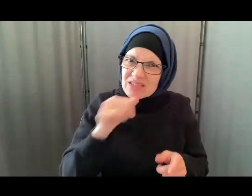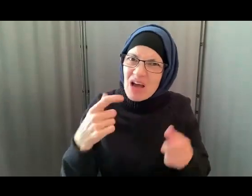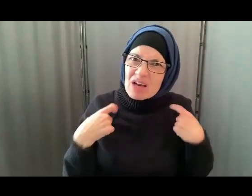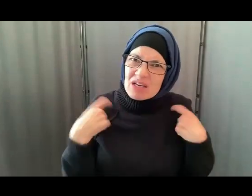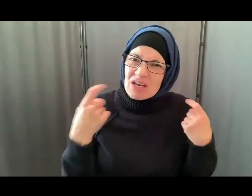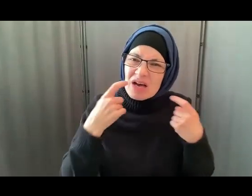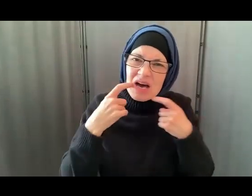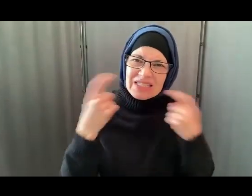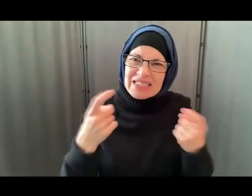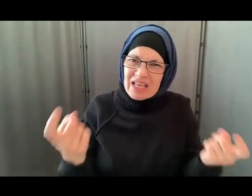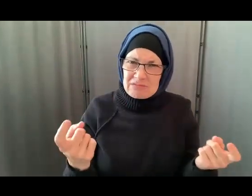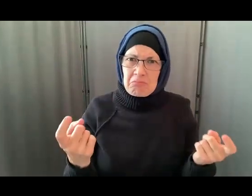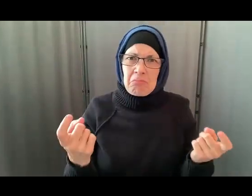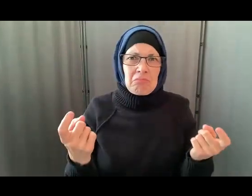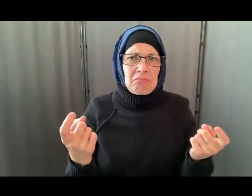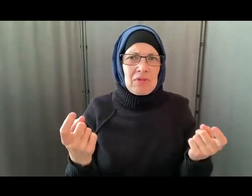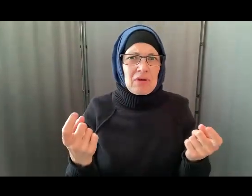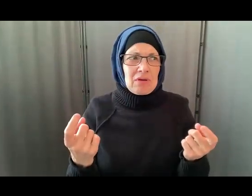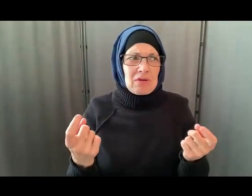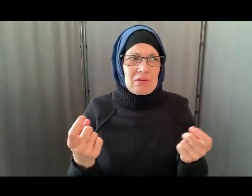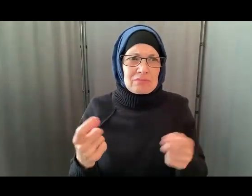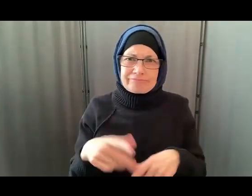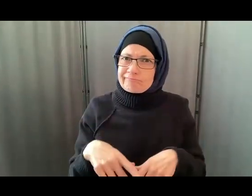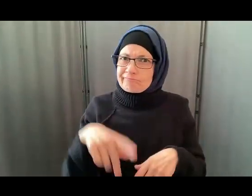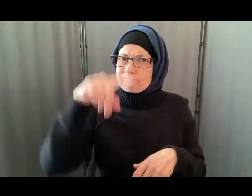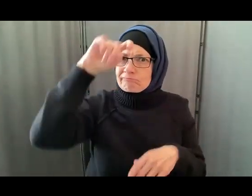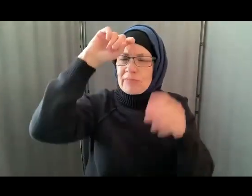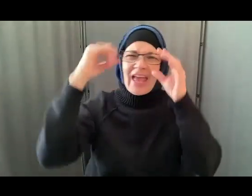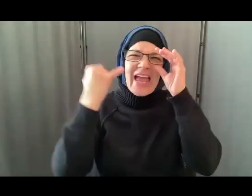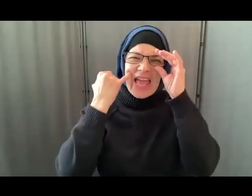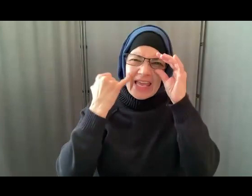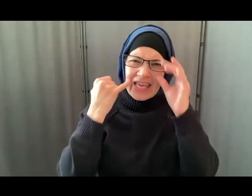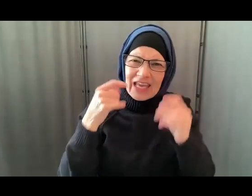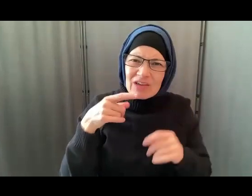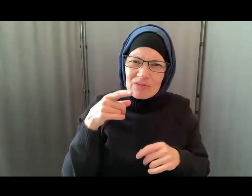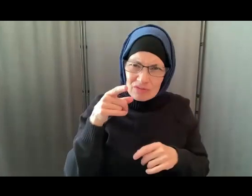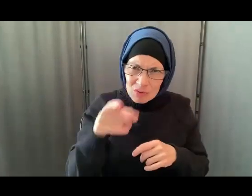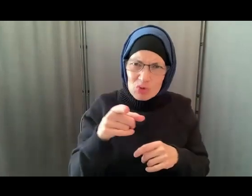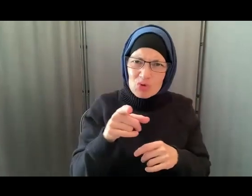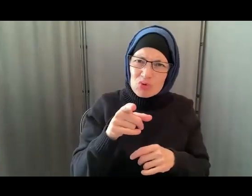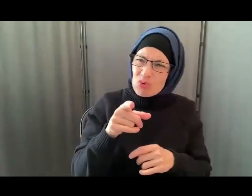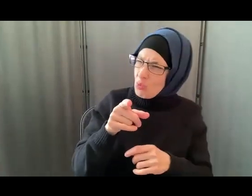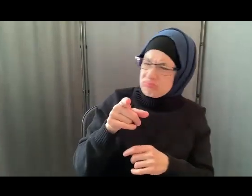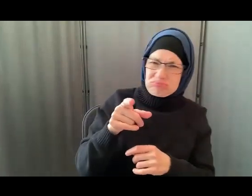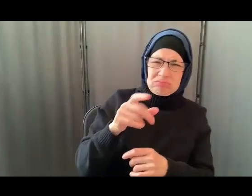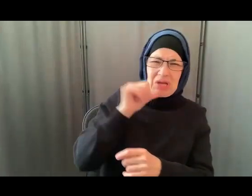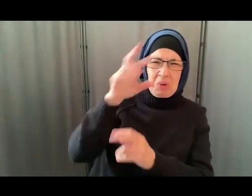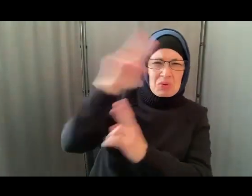If talking disrespectfully and discounting your mother as a woman